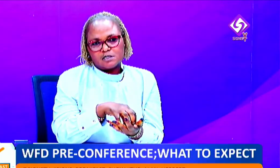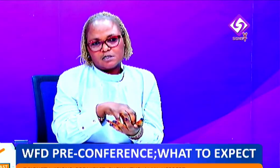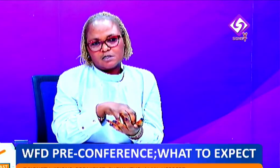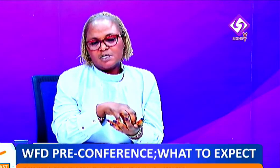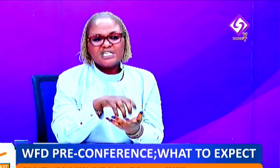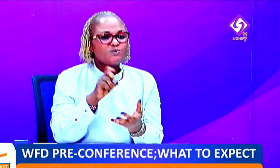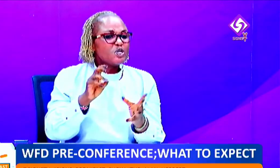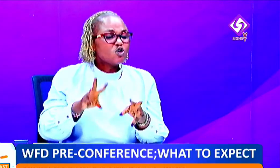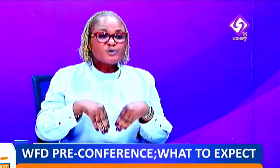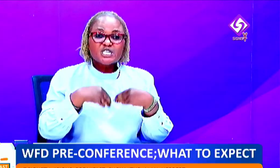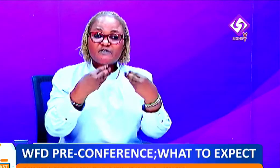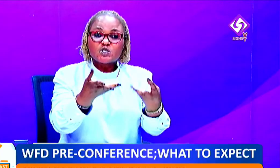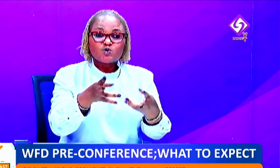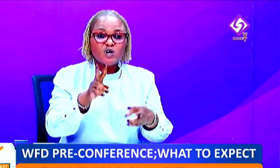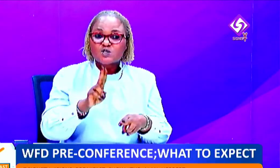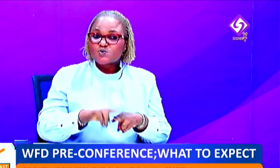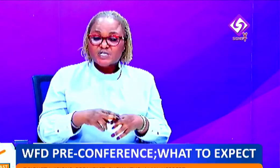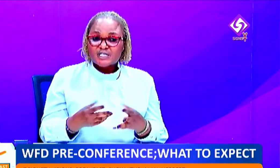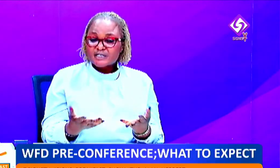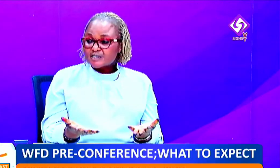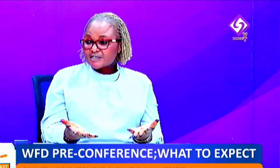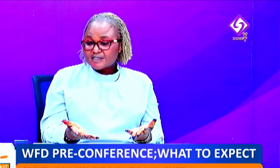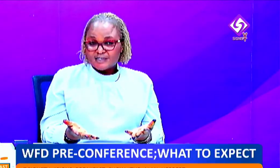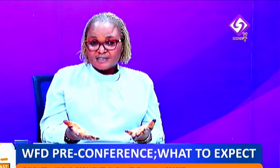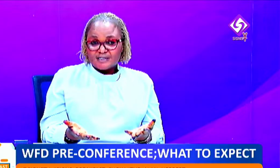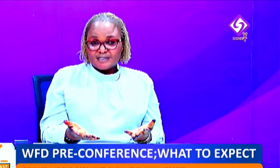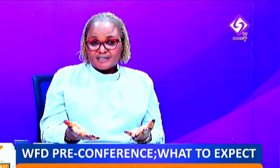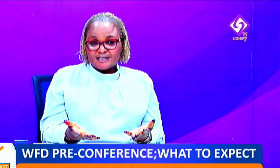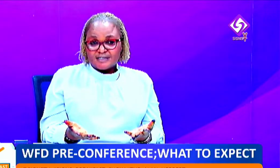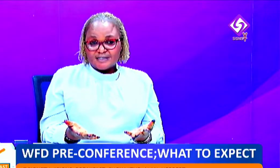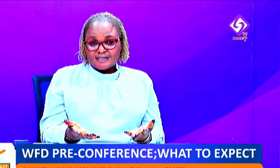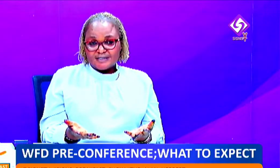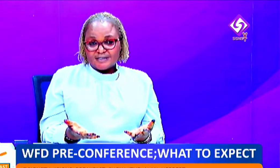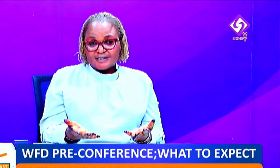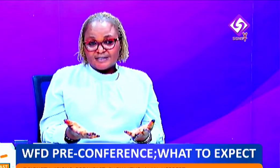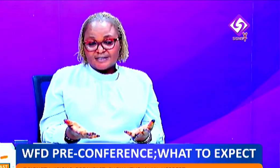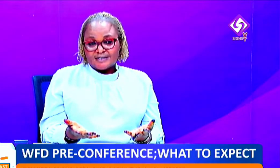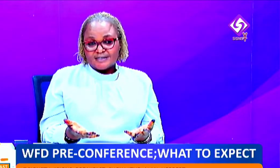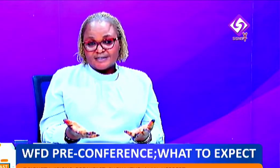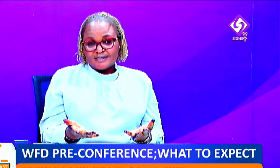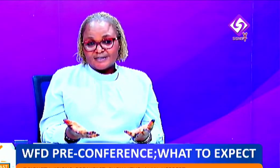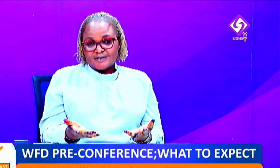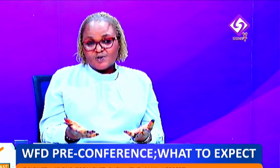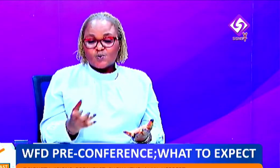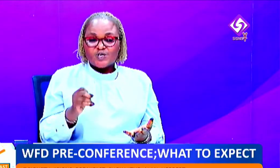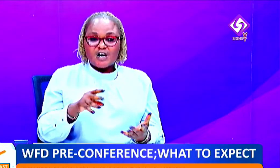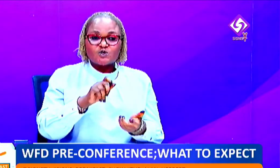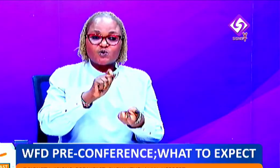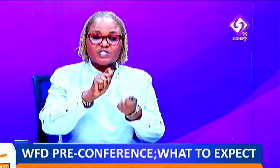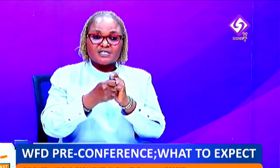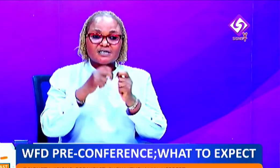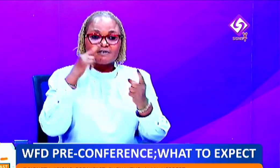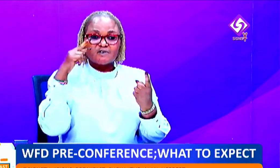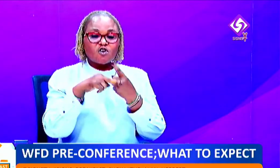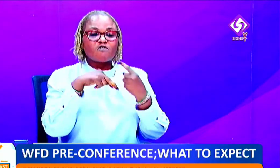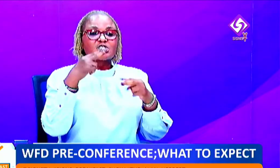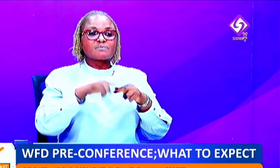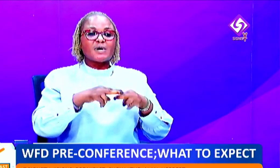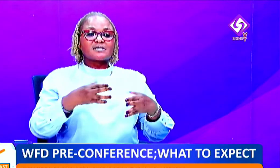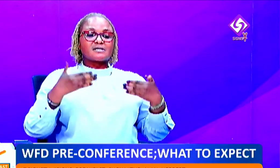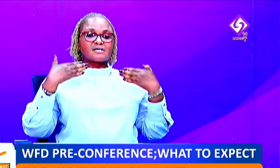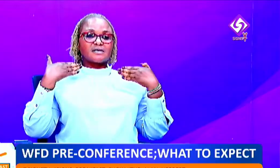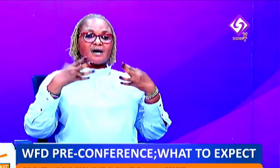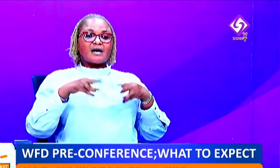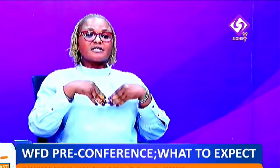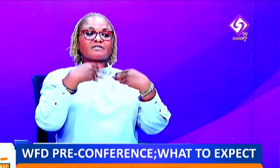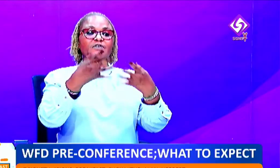these positions. We need to strengthen the capacities of deaf women. It will not be given to us when we are sitting. We need to strengthen our capacities.